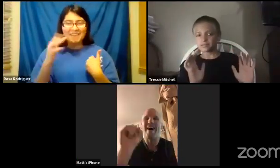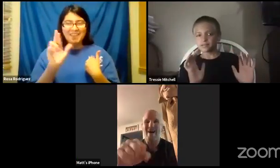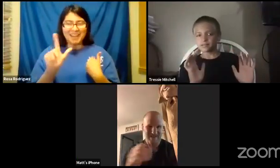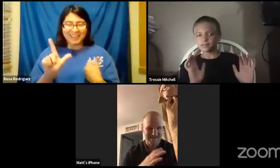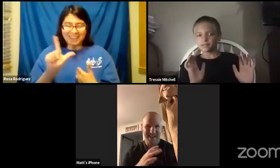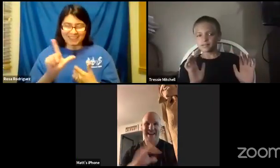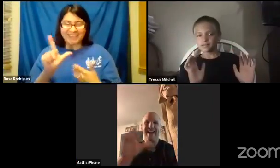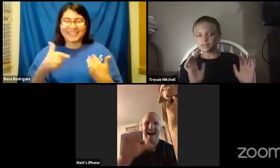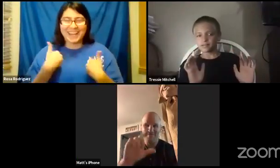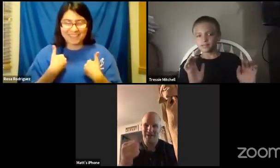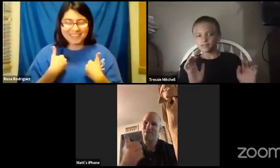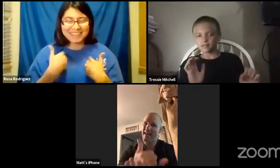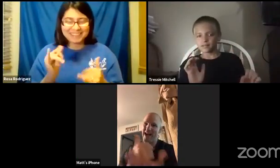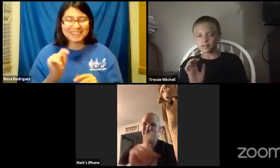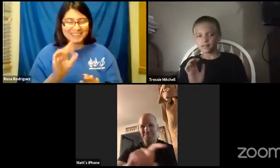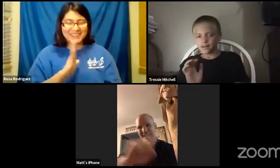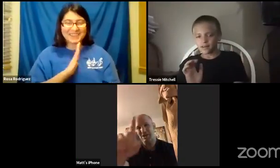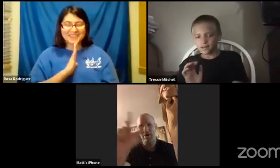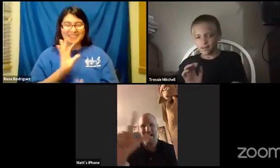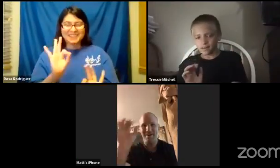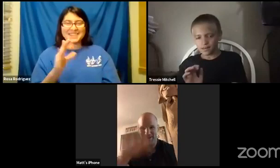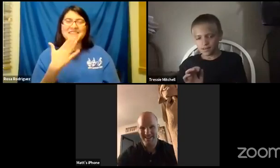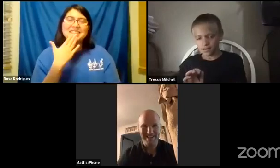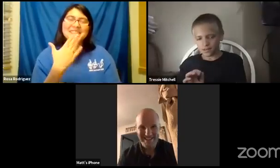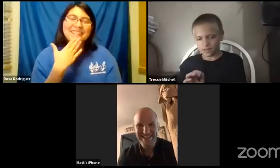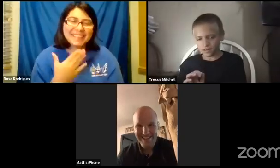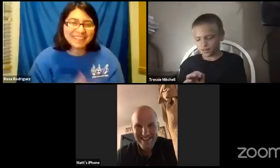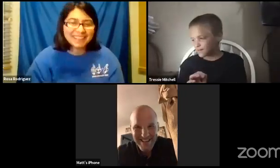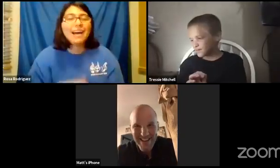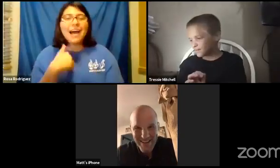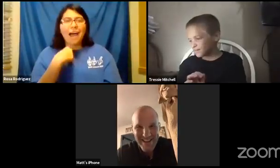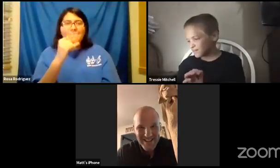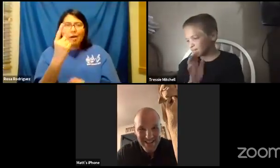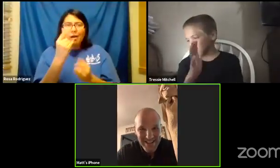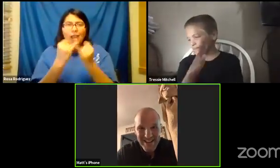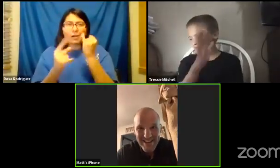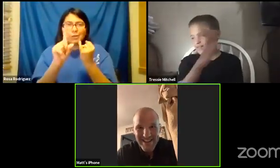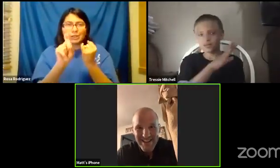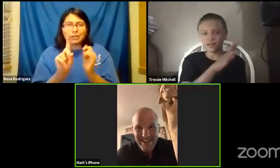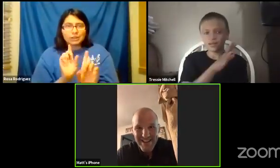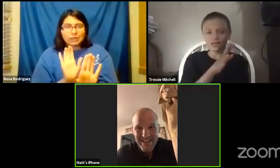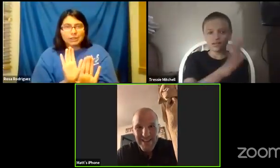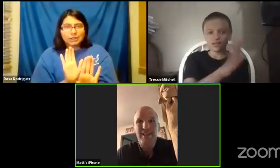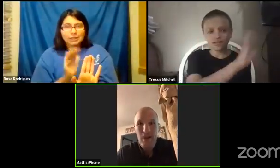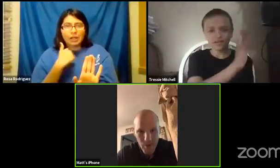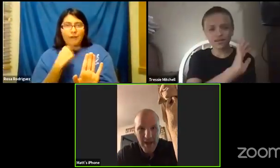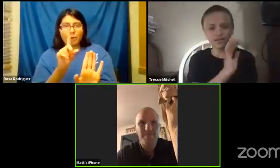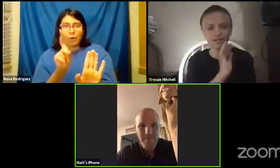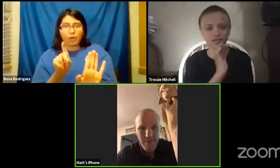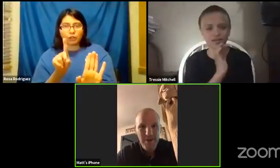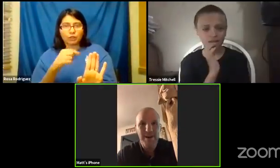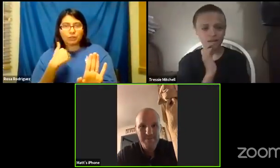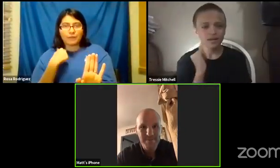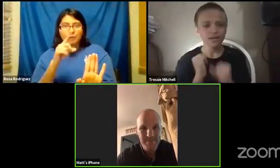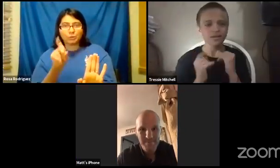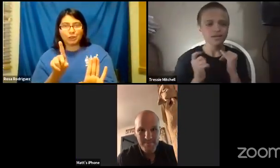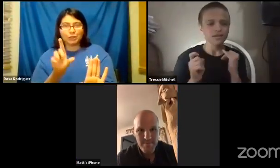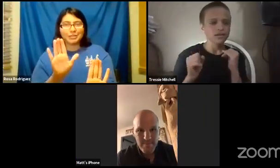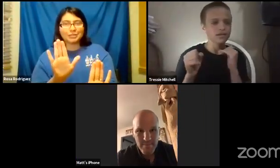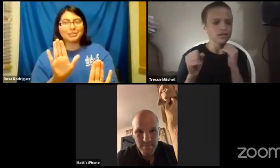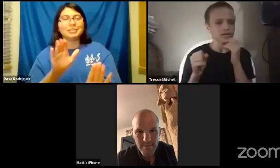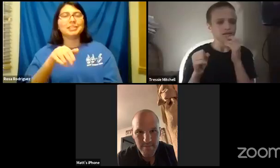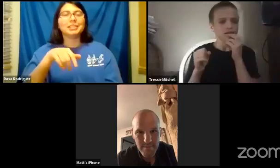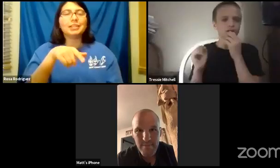Well, the library has a copy. Oh, good. Yes, library, of course. Safety Harbor. Okay. I